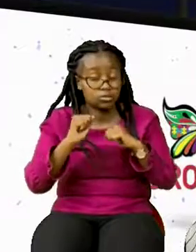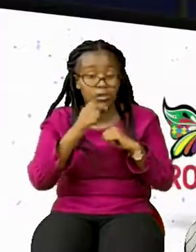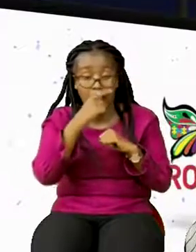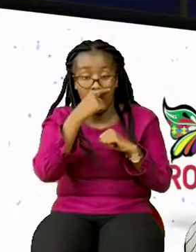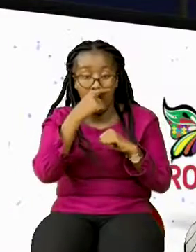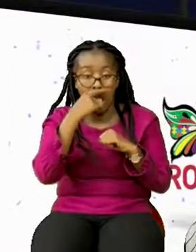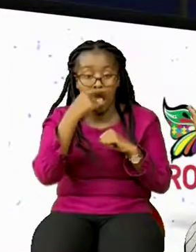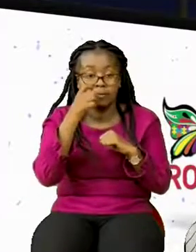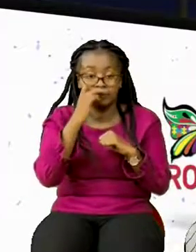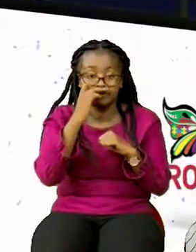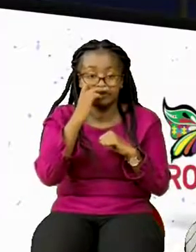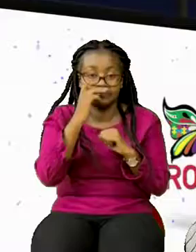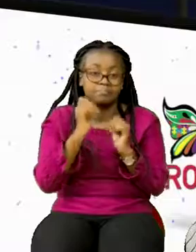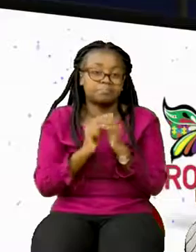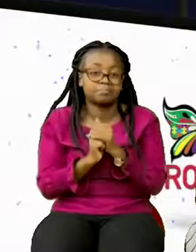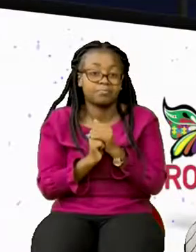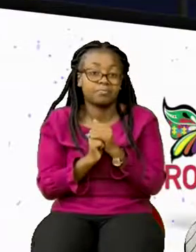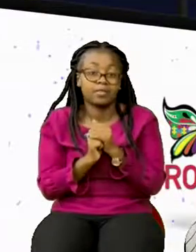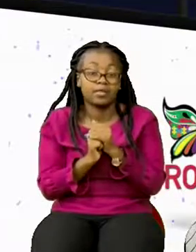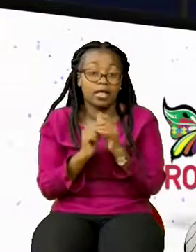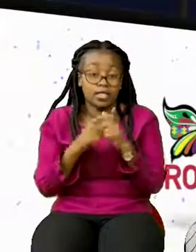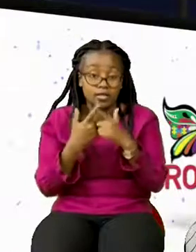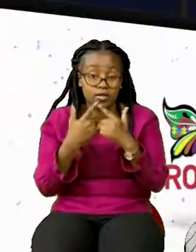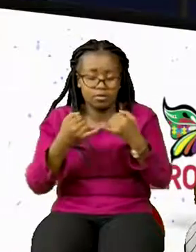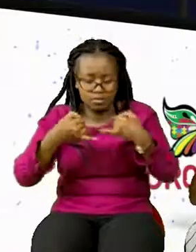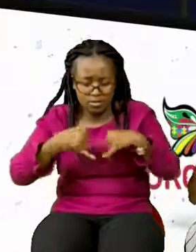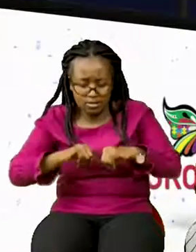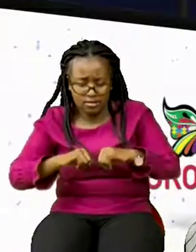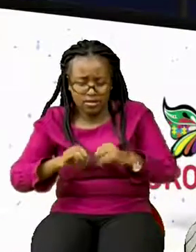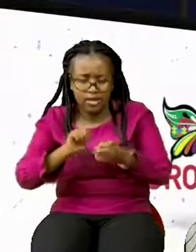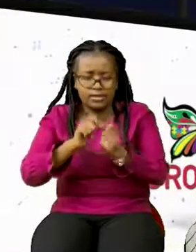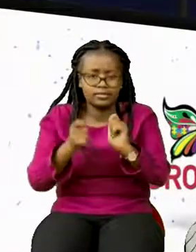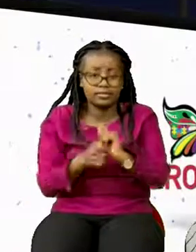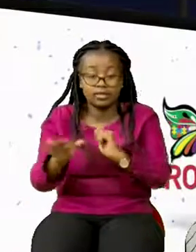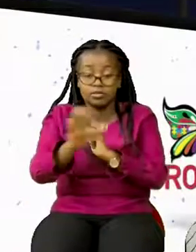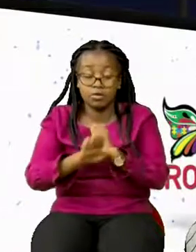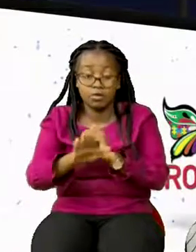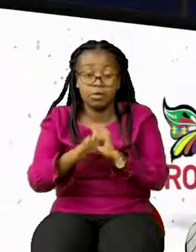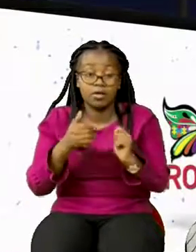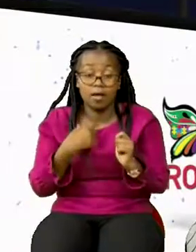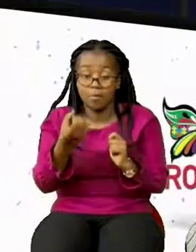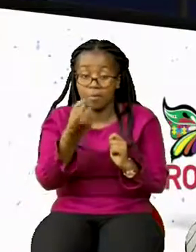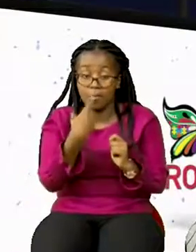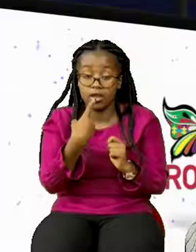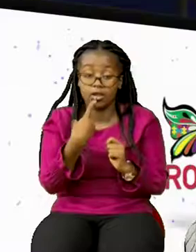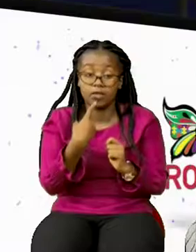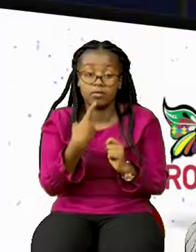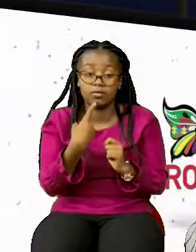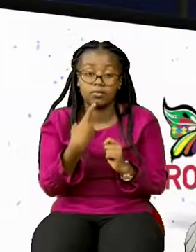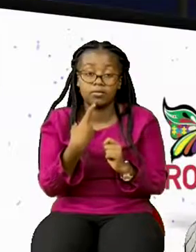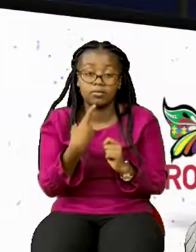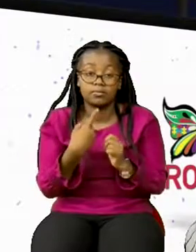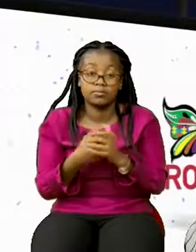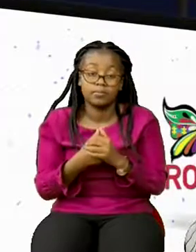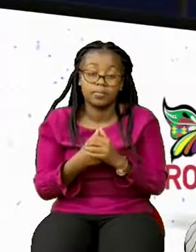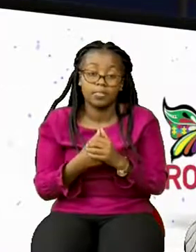the headgear to just safeguard their head, there you could try and just change the environment. There is medical intervention